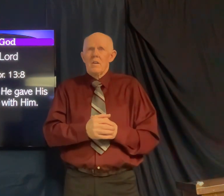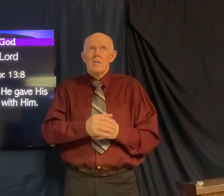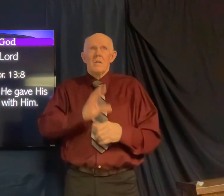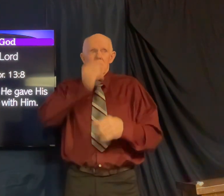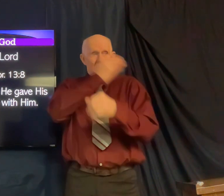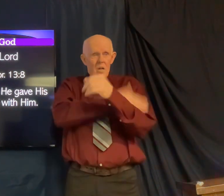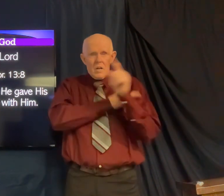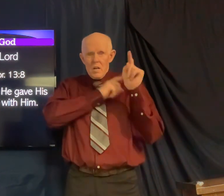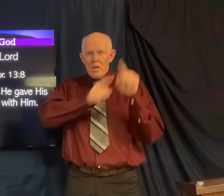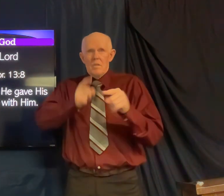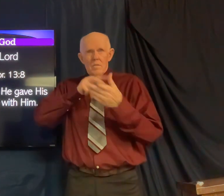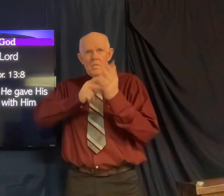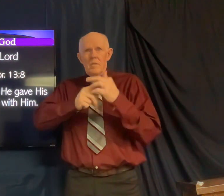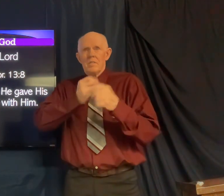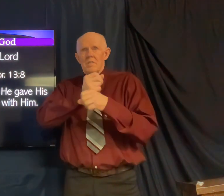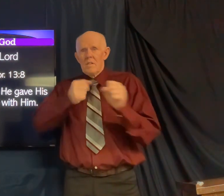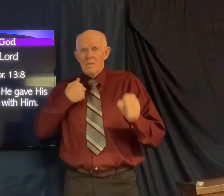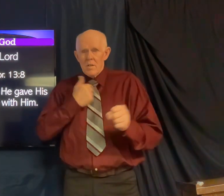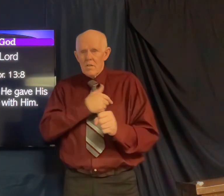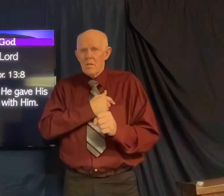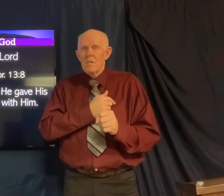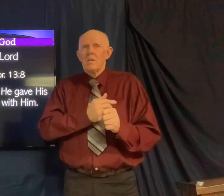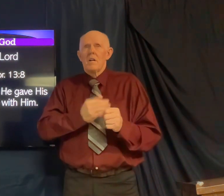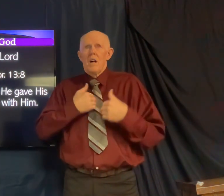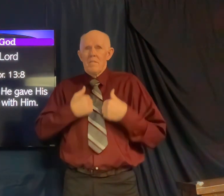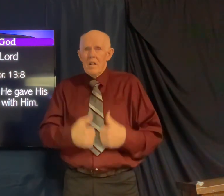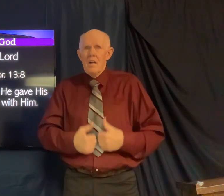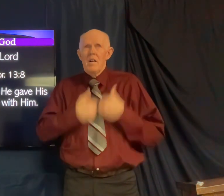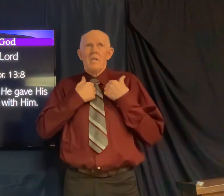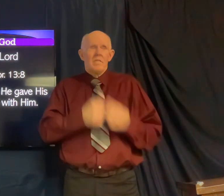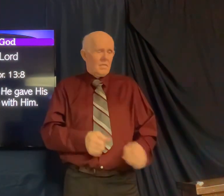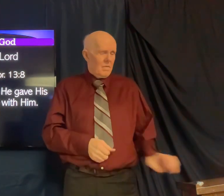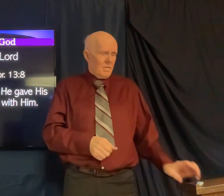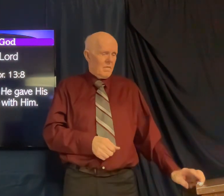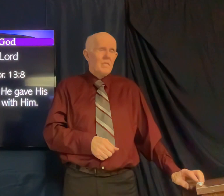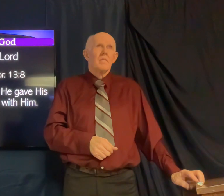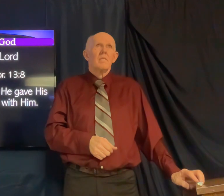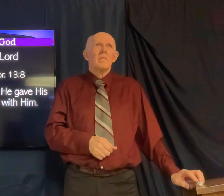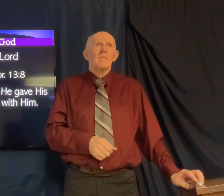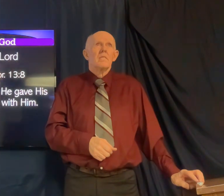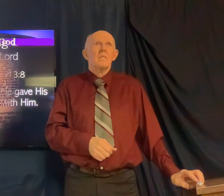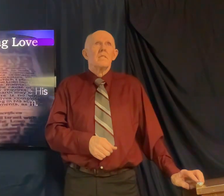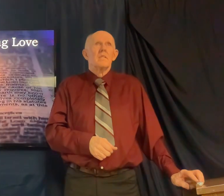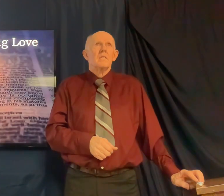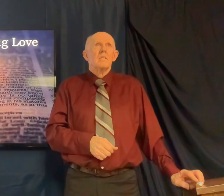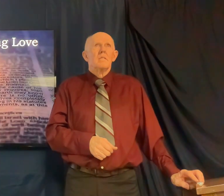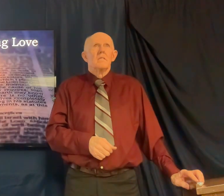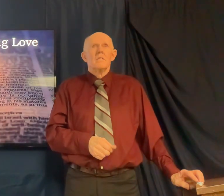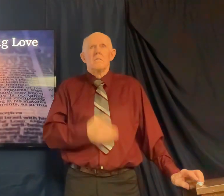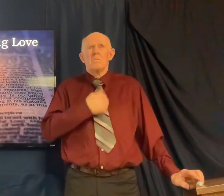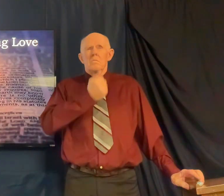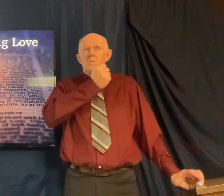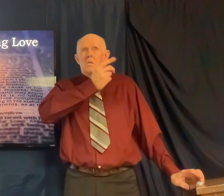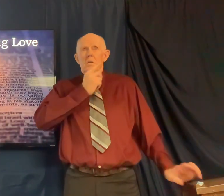He didn't fail us. He gave His Son. His Son came to save us so we could live.